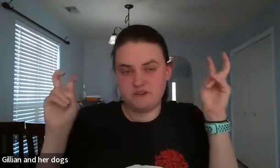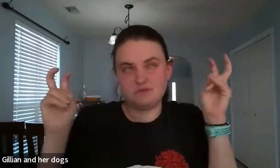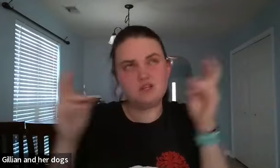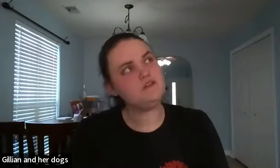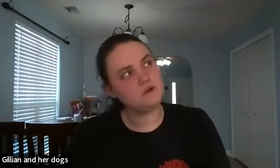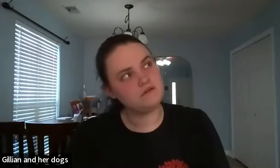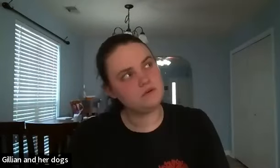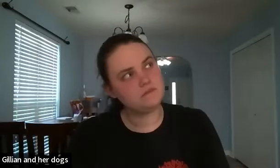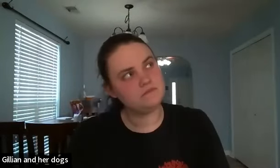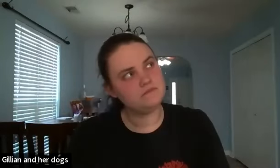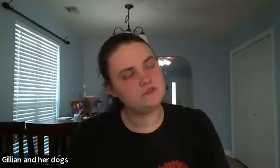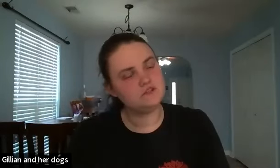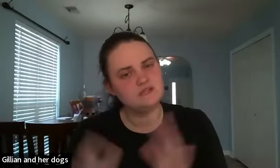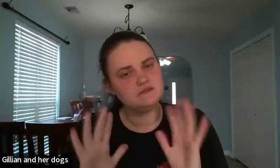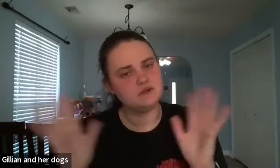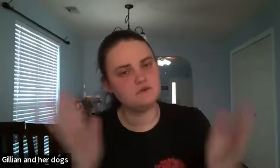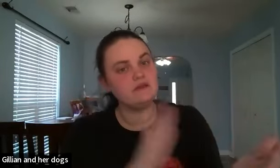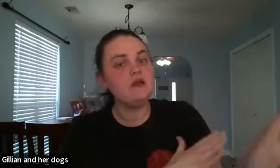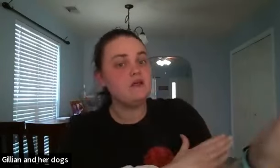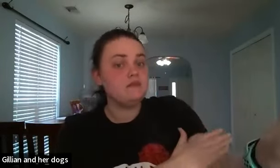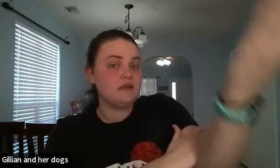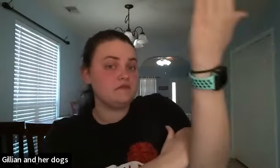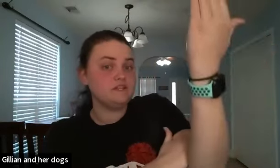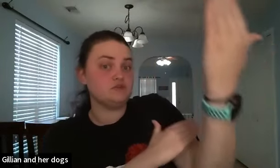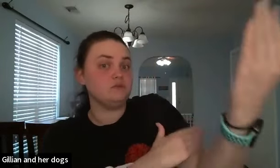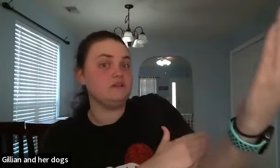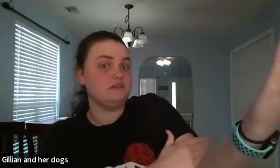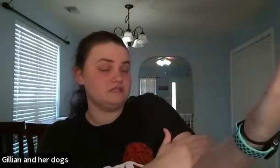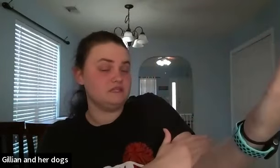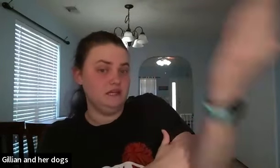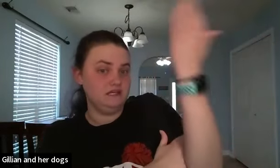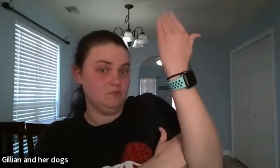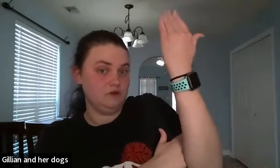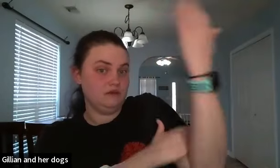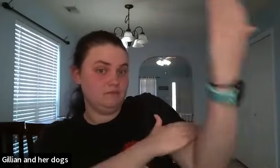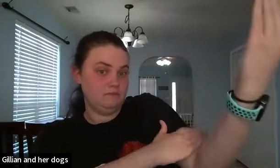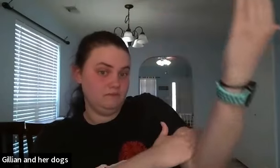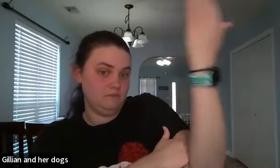I'm trying to think of the word for it. There's a fancy word for it. Like the like official, really the sign is